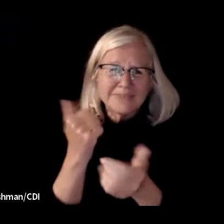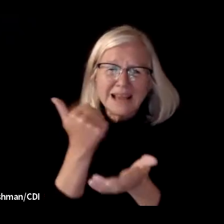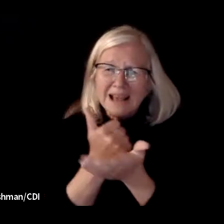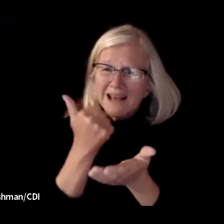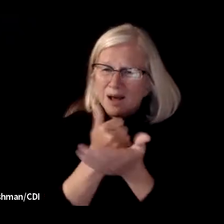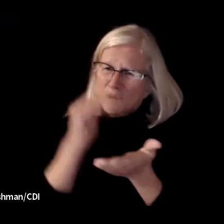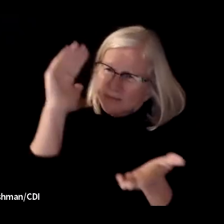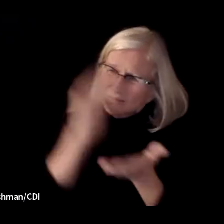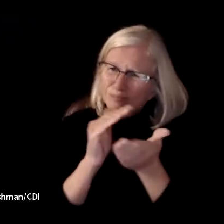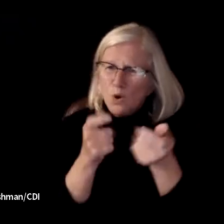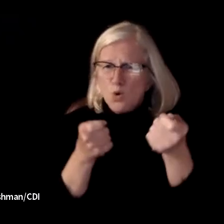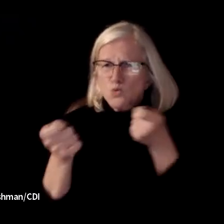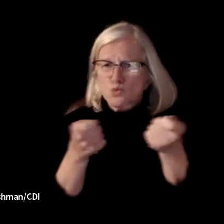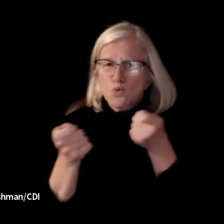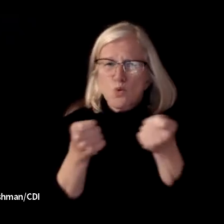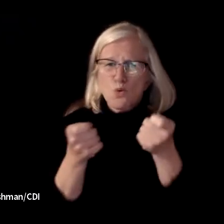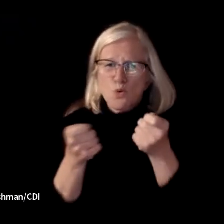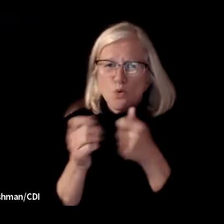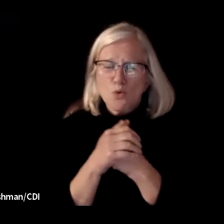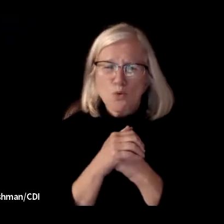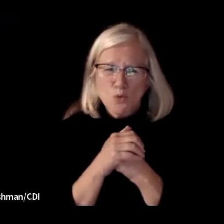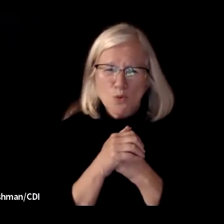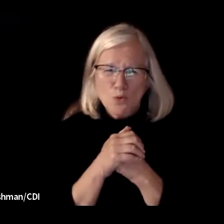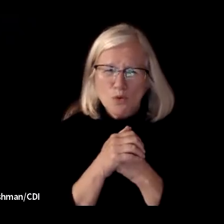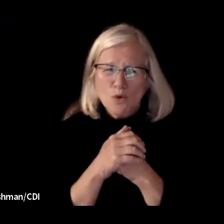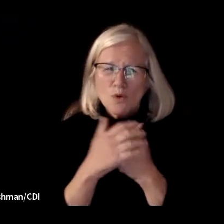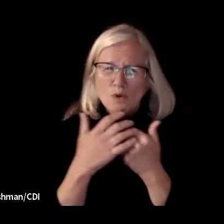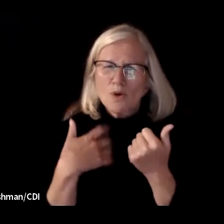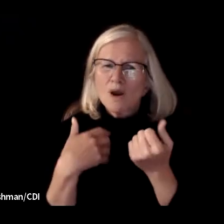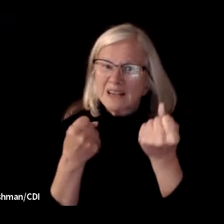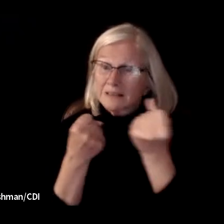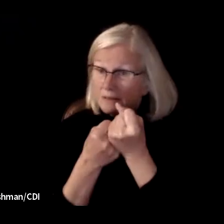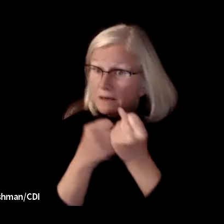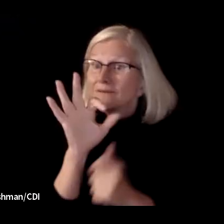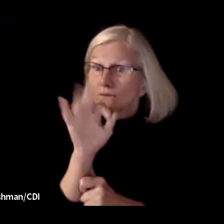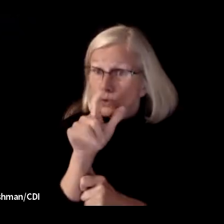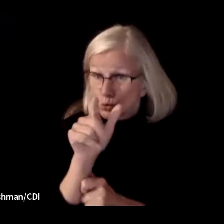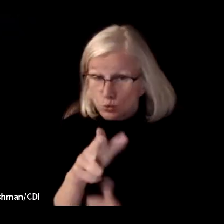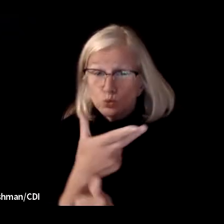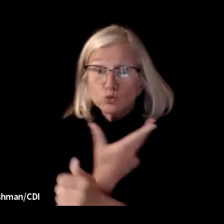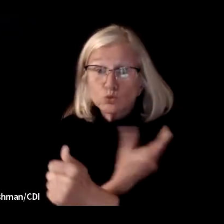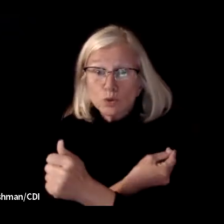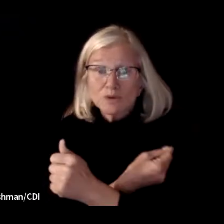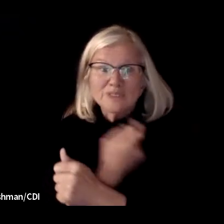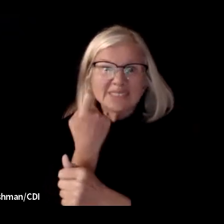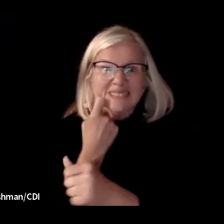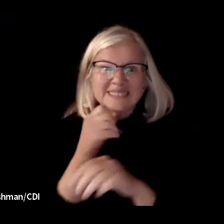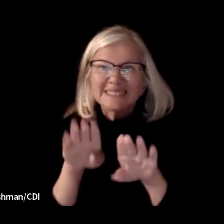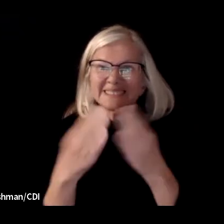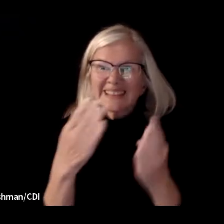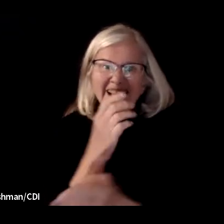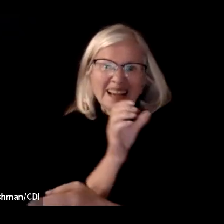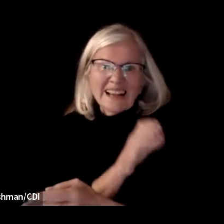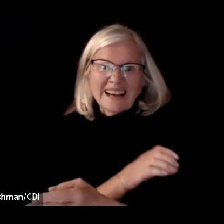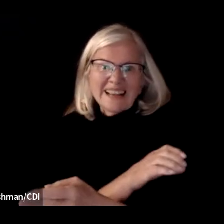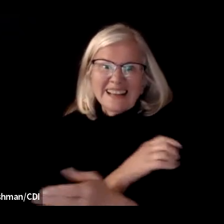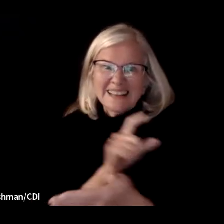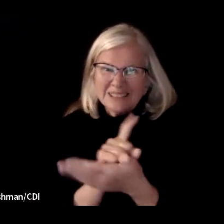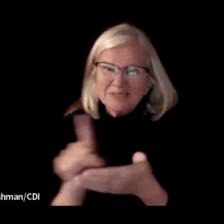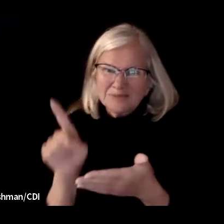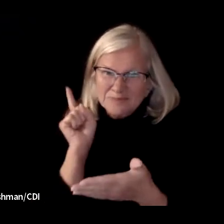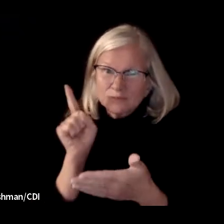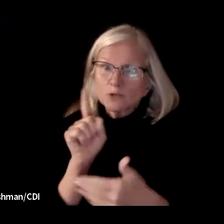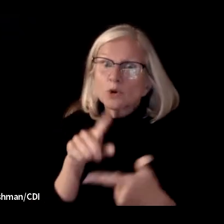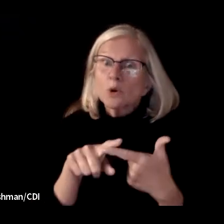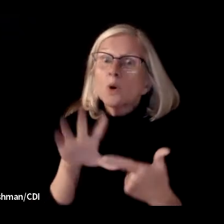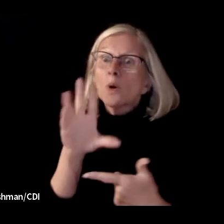a shout out even for flu shots. We just started our flu shot clinics this week, along with COVID boosters and the COVID series for people not